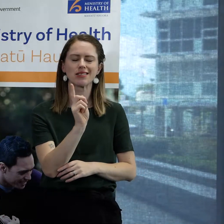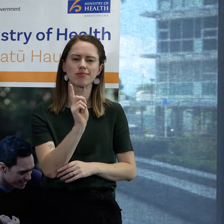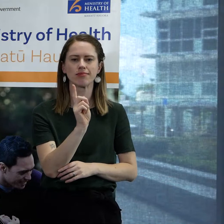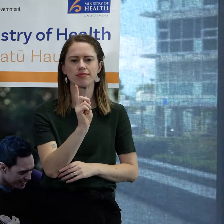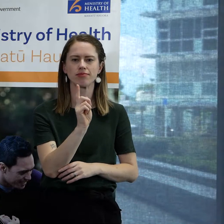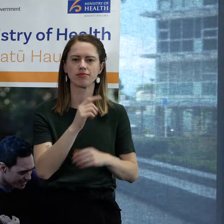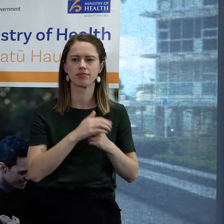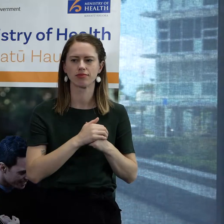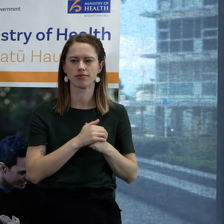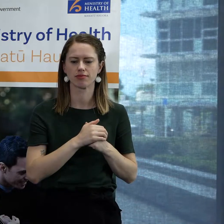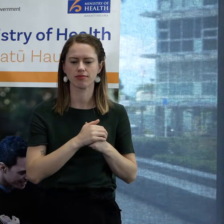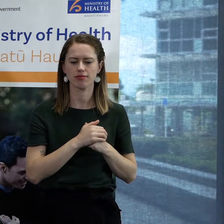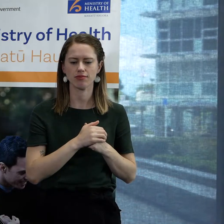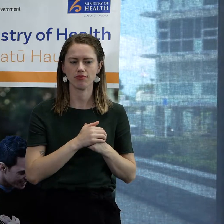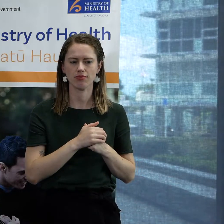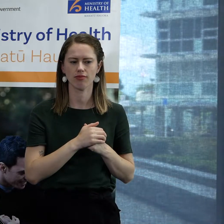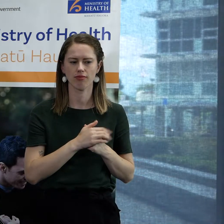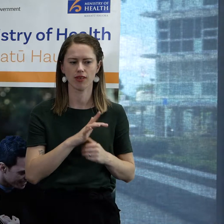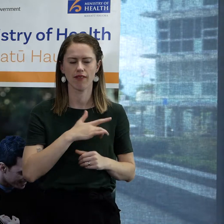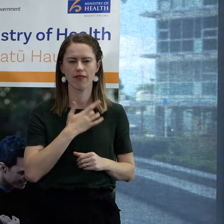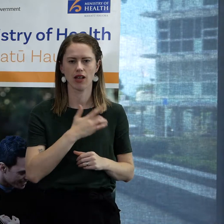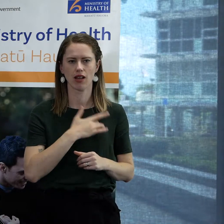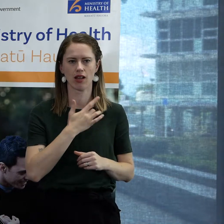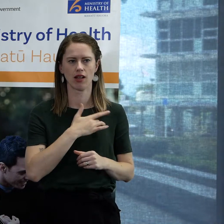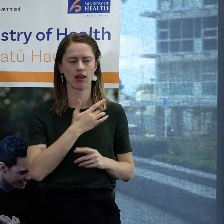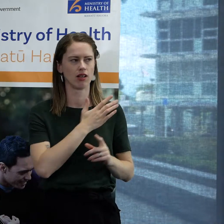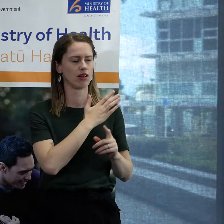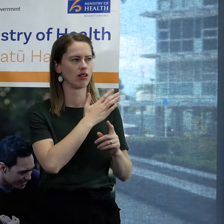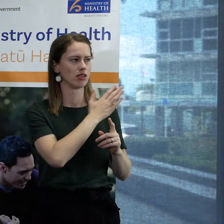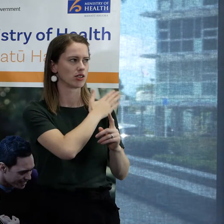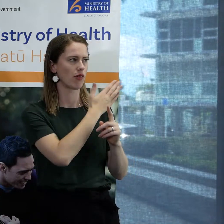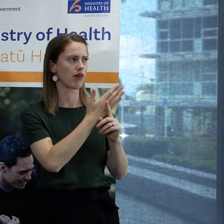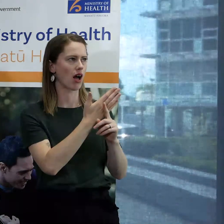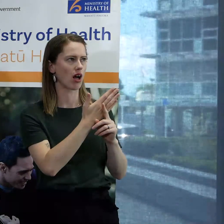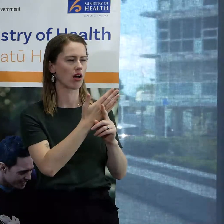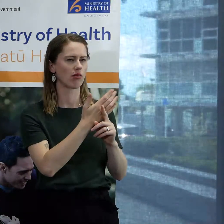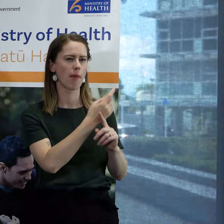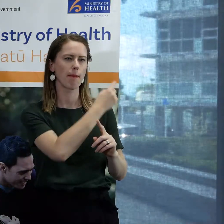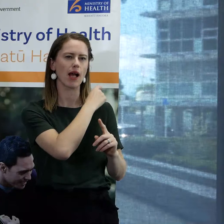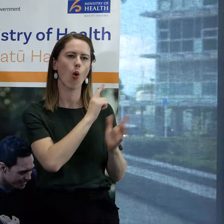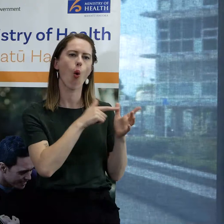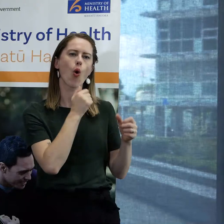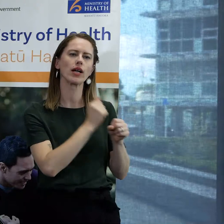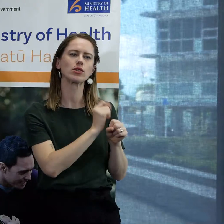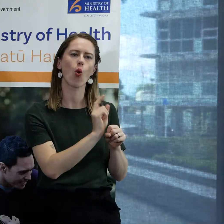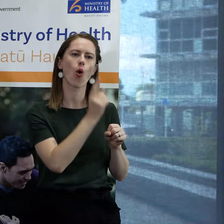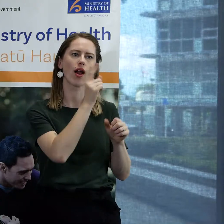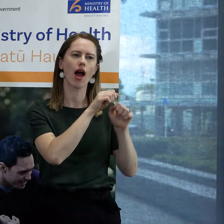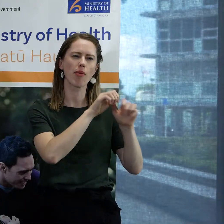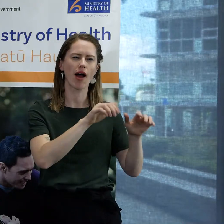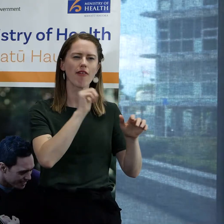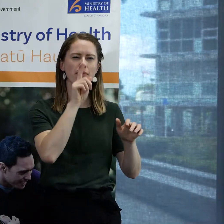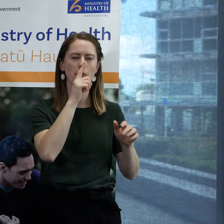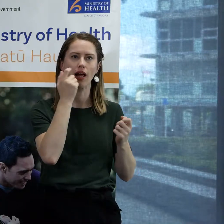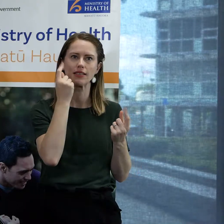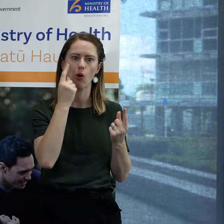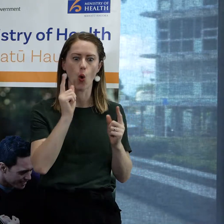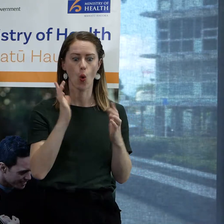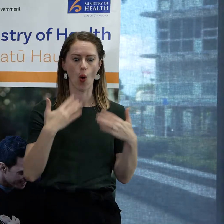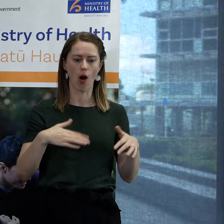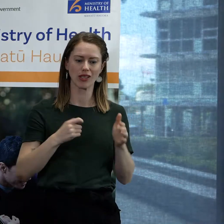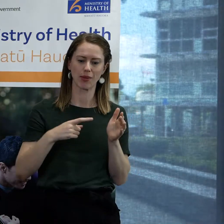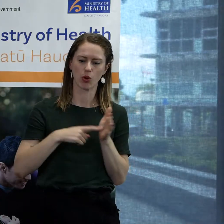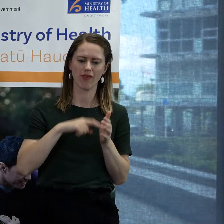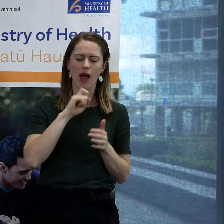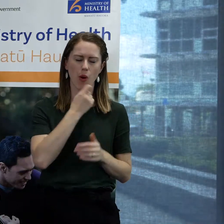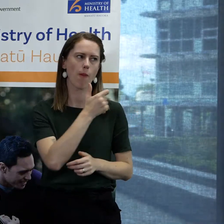sense is, from what we've seen to date this year, and particularly during the Auckland August outbreak, if people understand the imperative, then they will